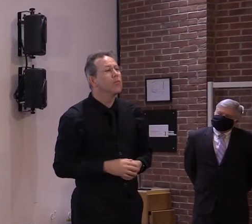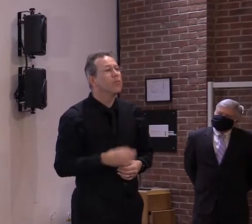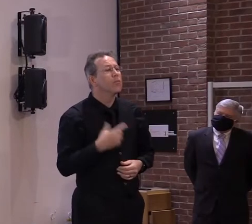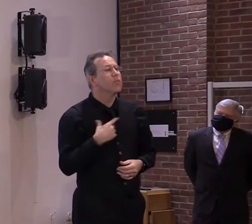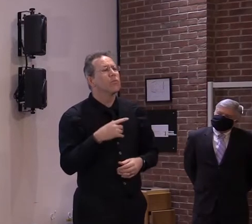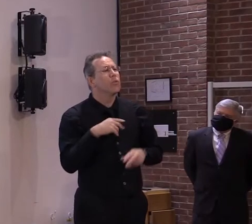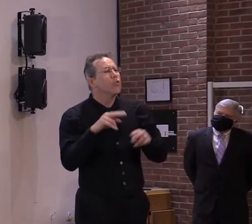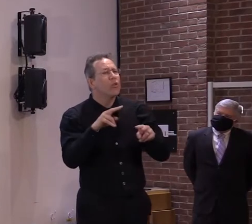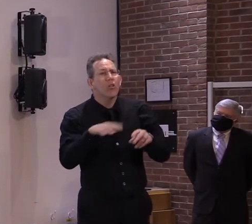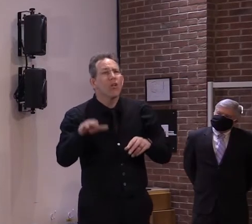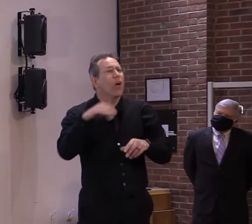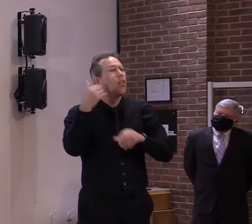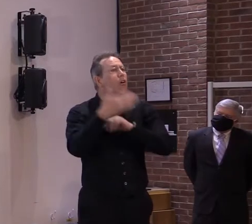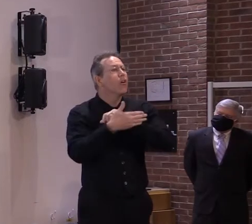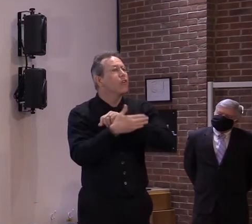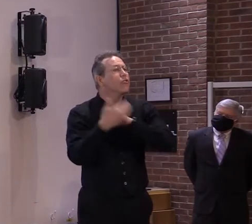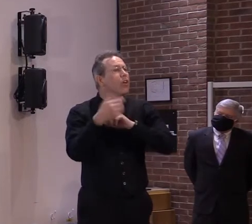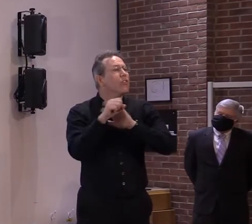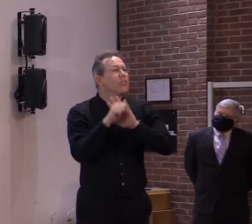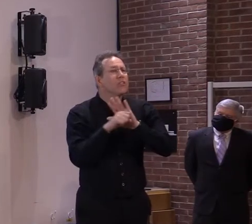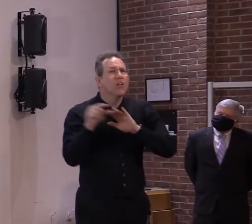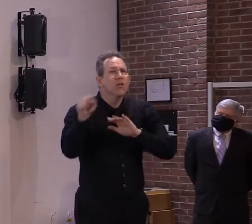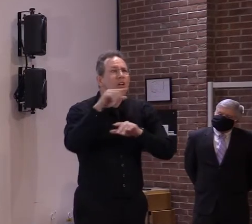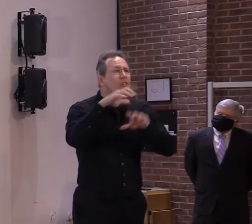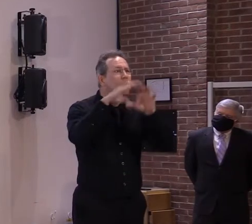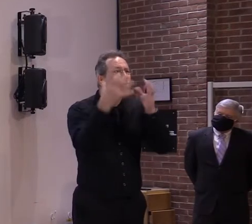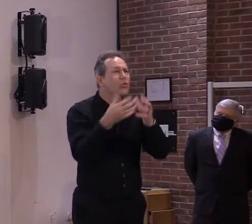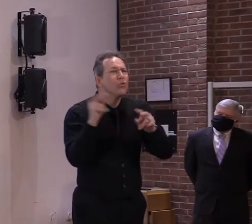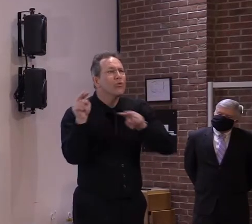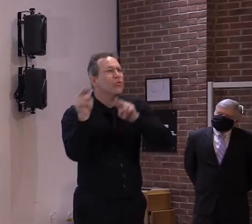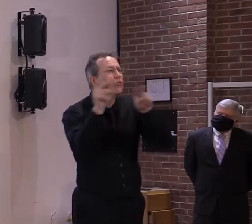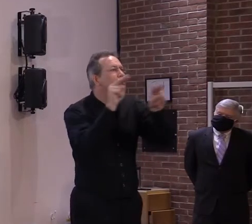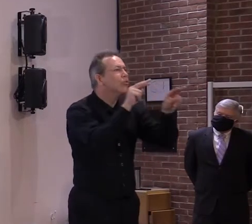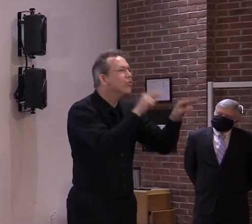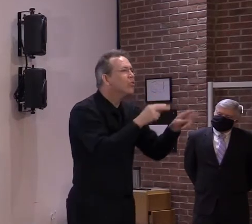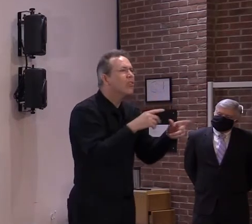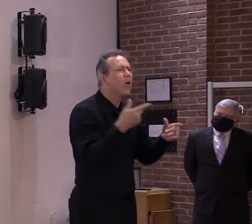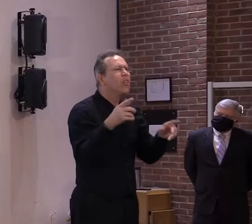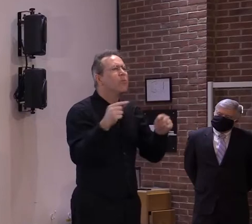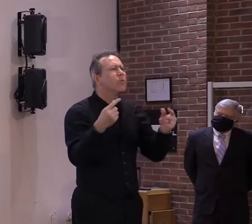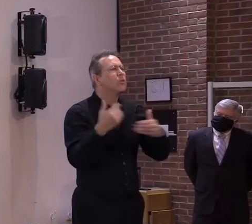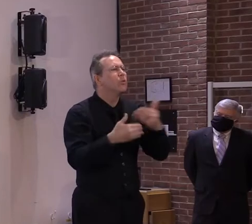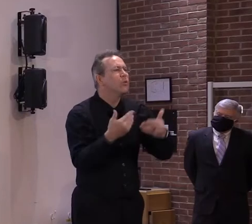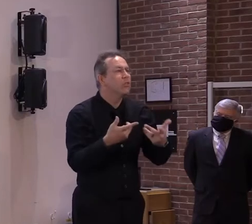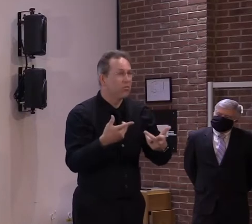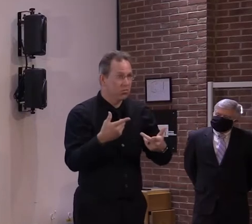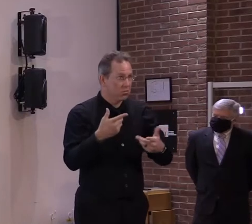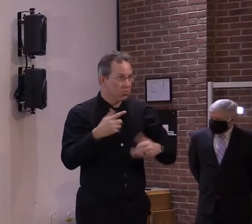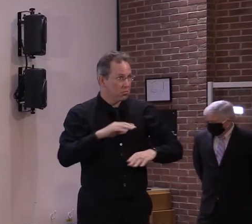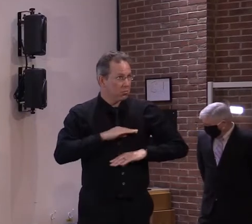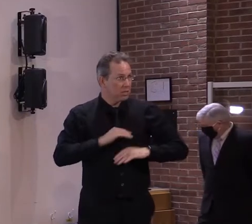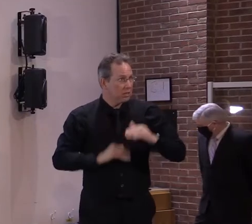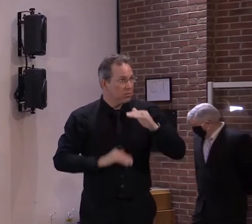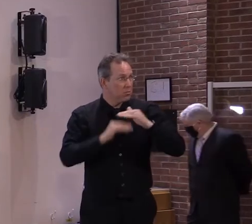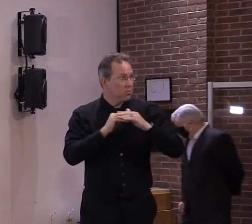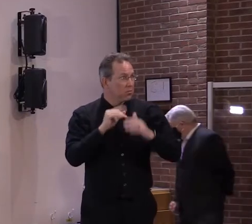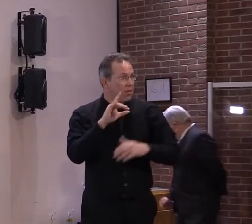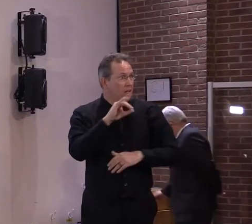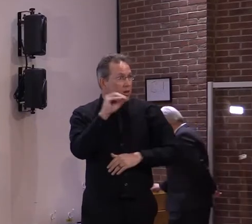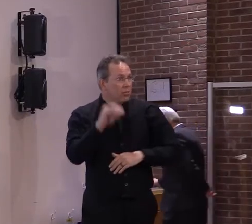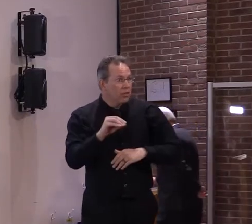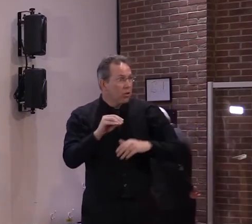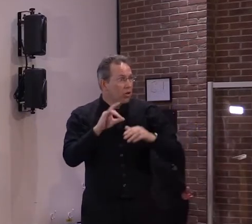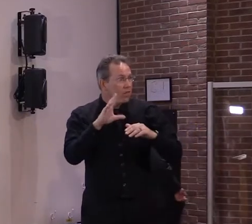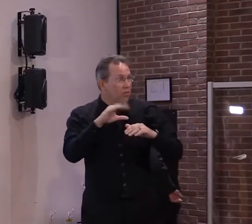world, when people have reached a certain level of vaccination of their population, a lot of things that were